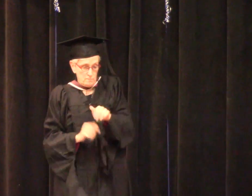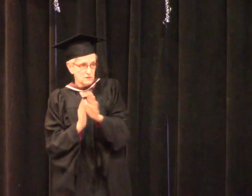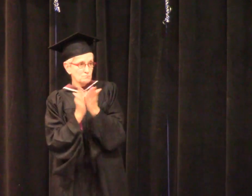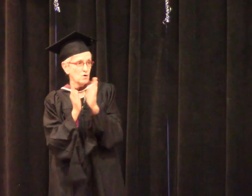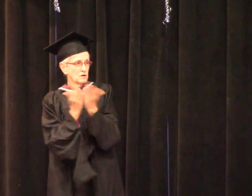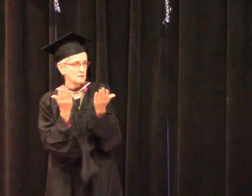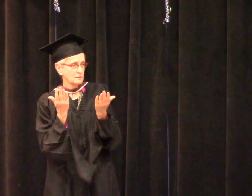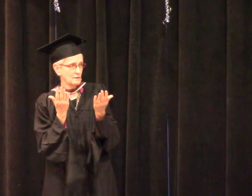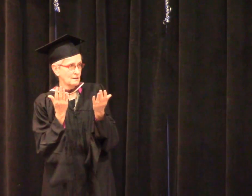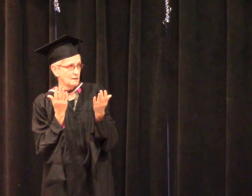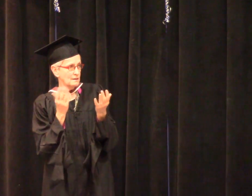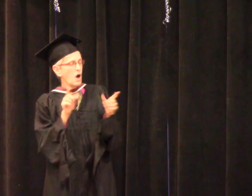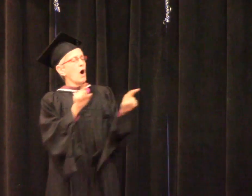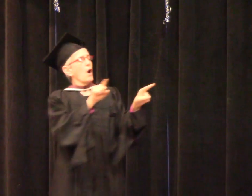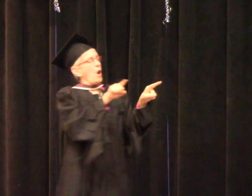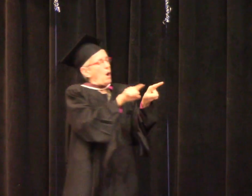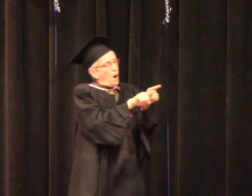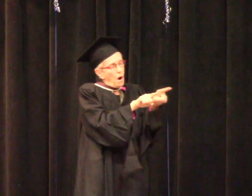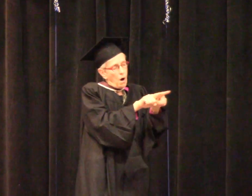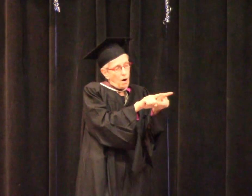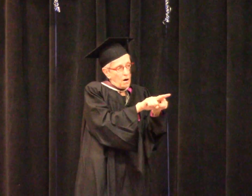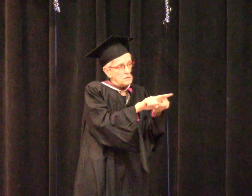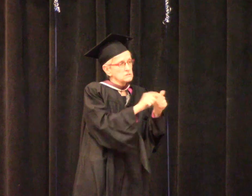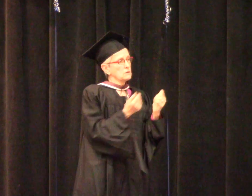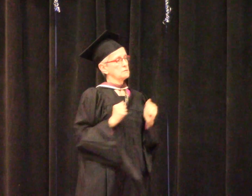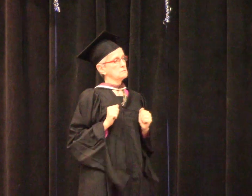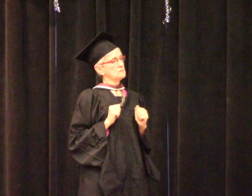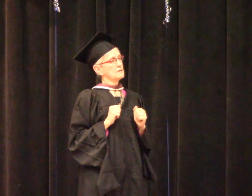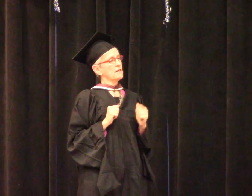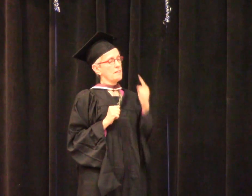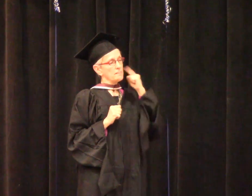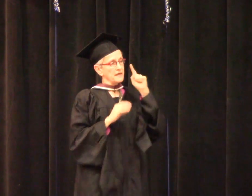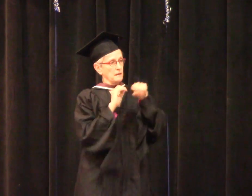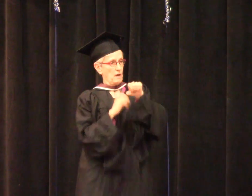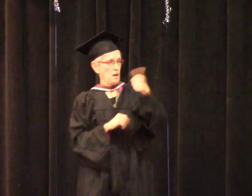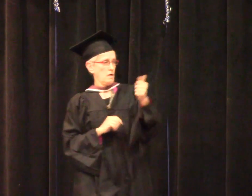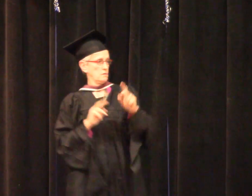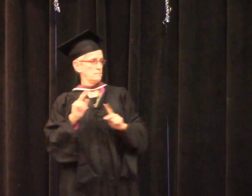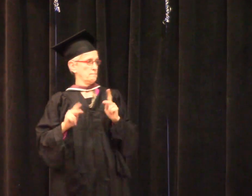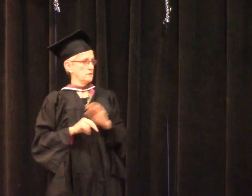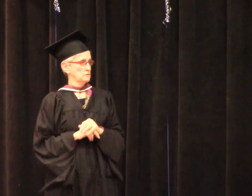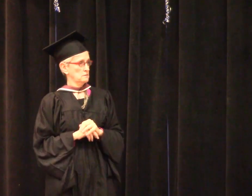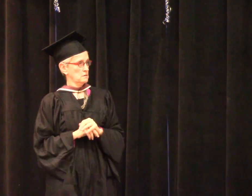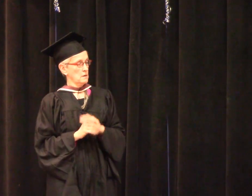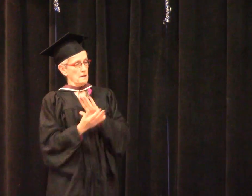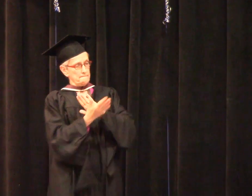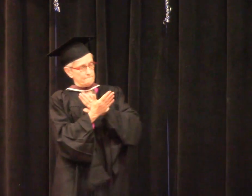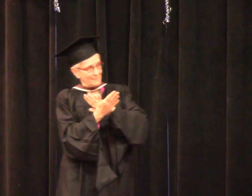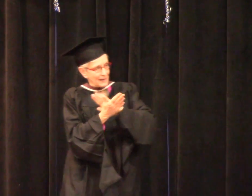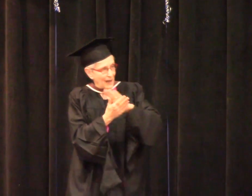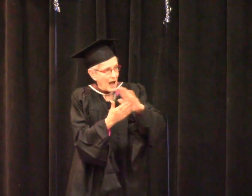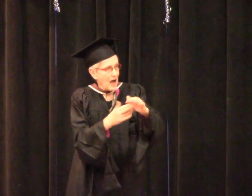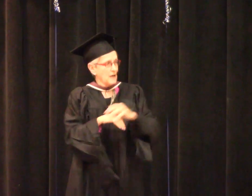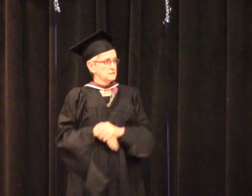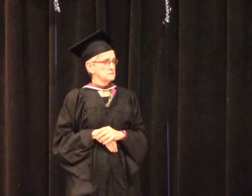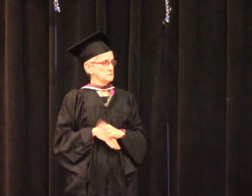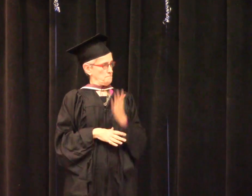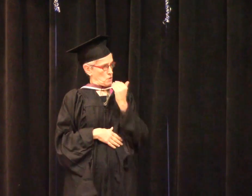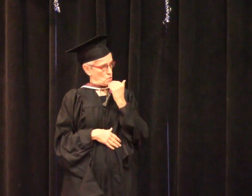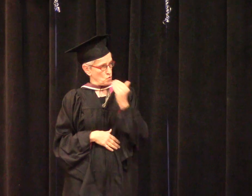But I think the most important lesson from this book is to remember other people and think about the other people in